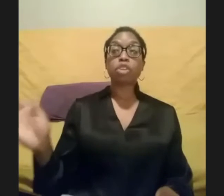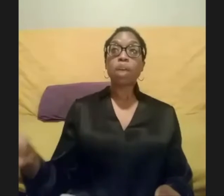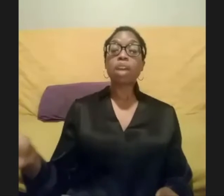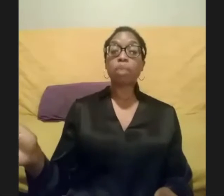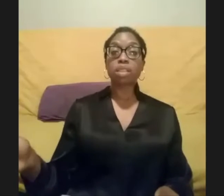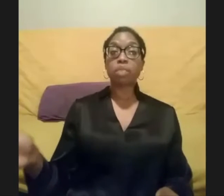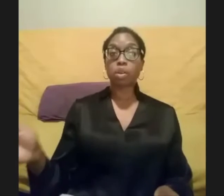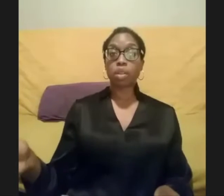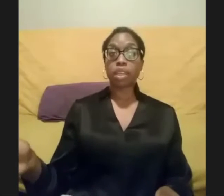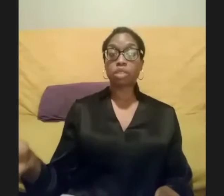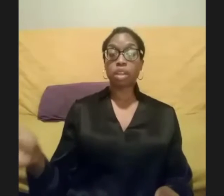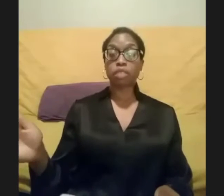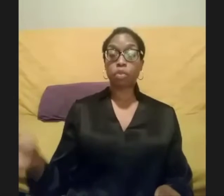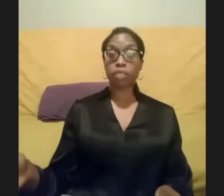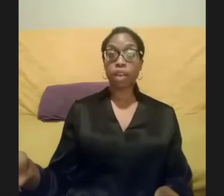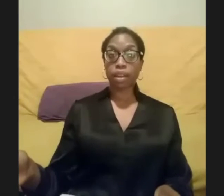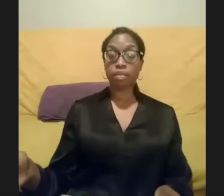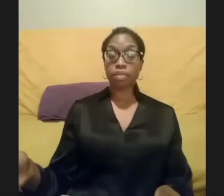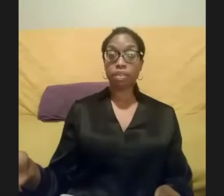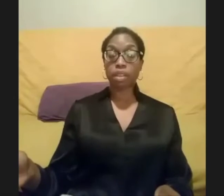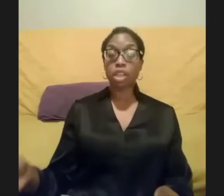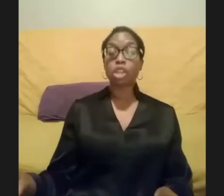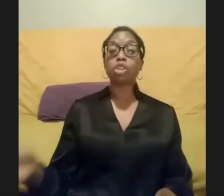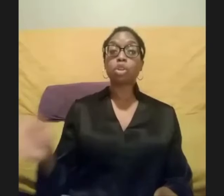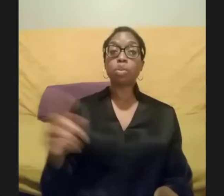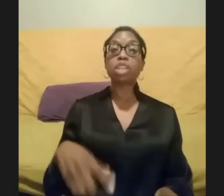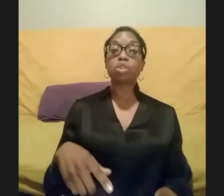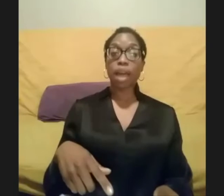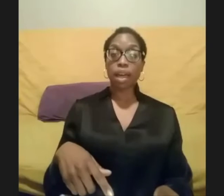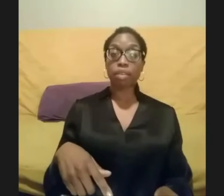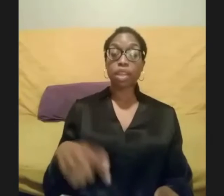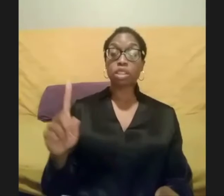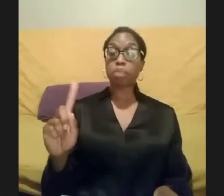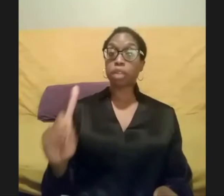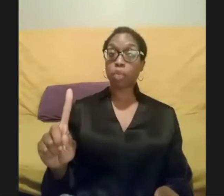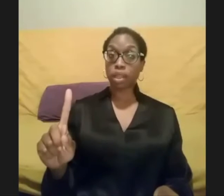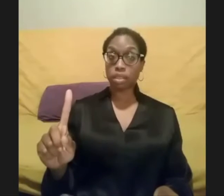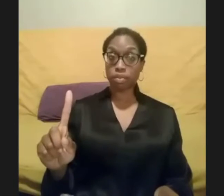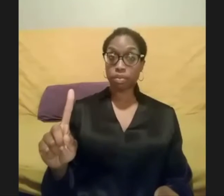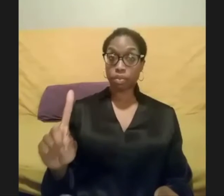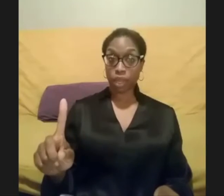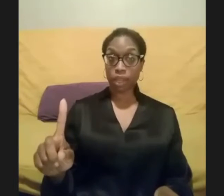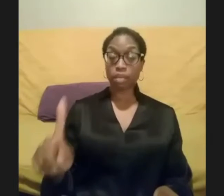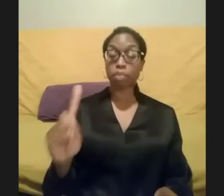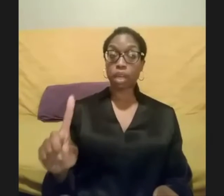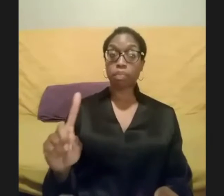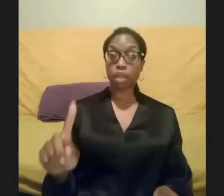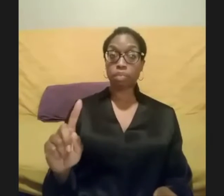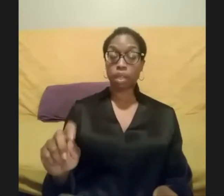had a relative who had colon cancer at age 45, you need to have, and this is a blood relative, okay? Blood